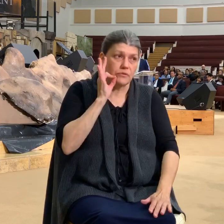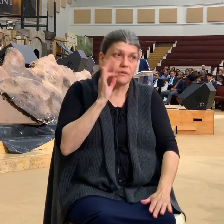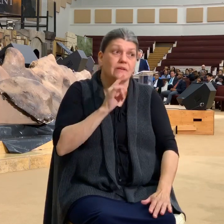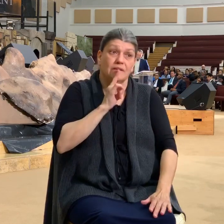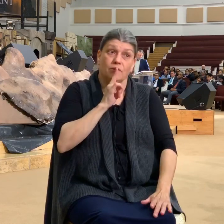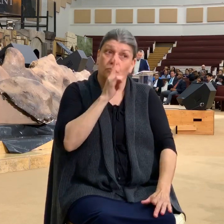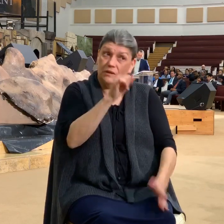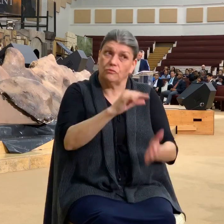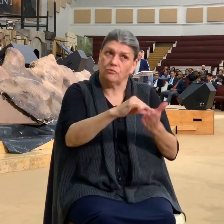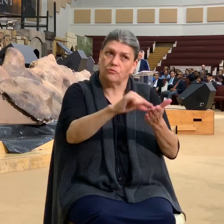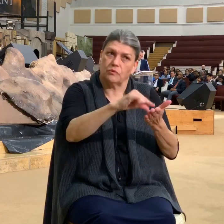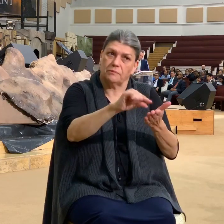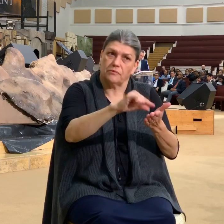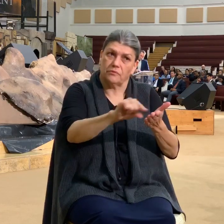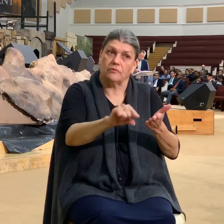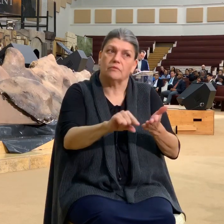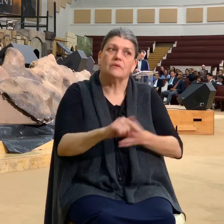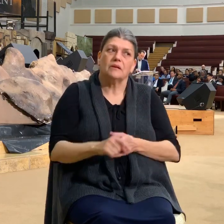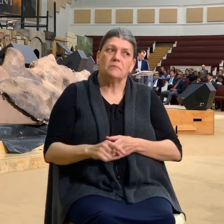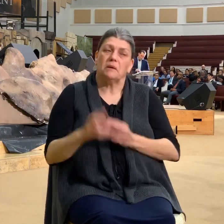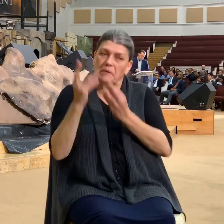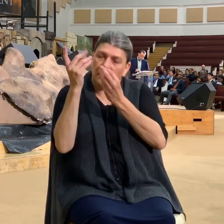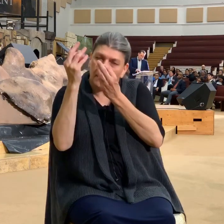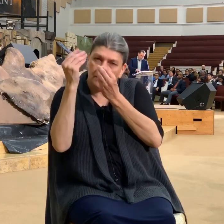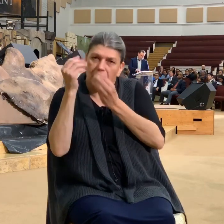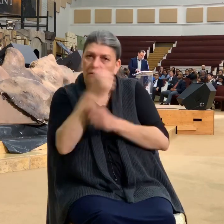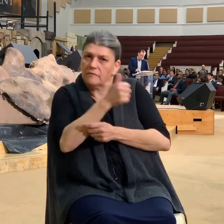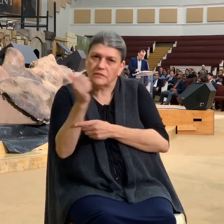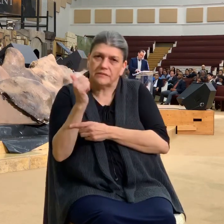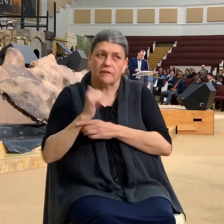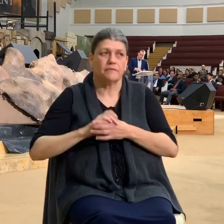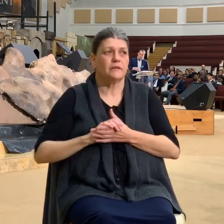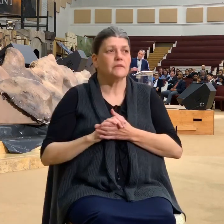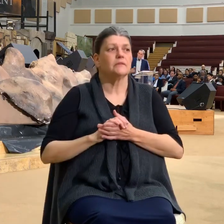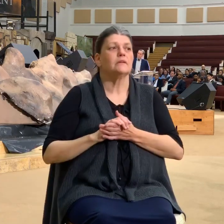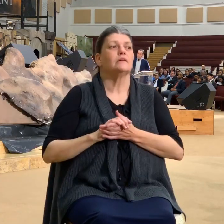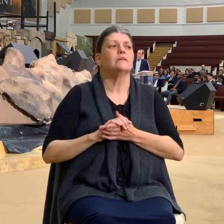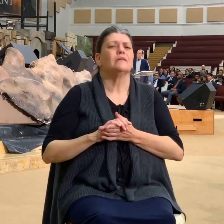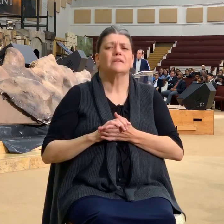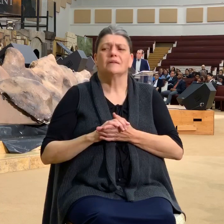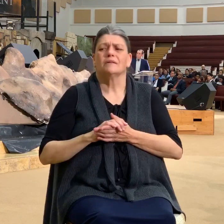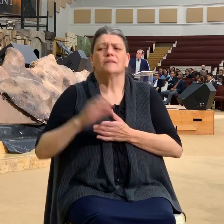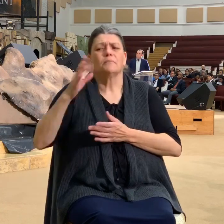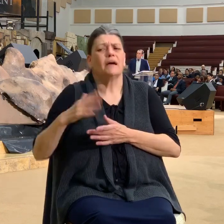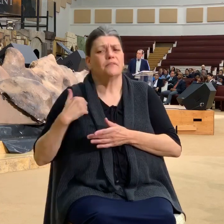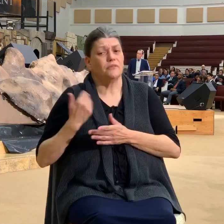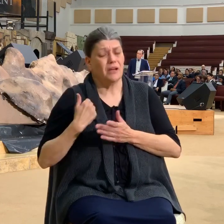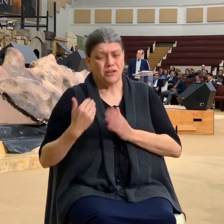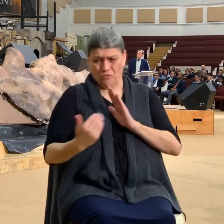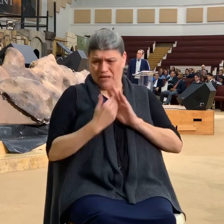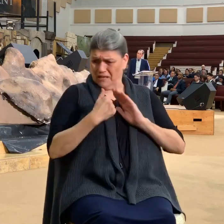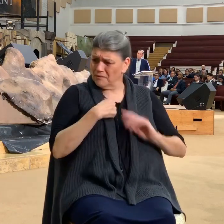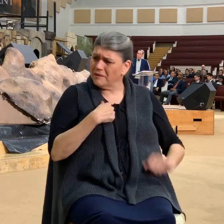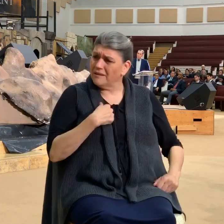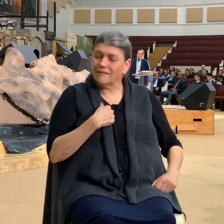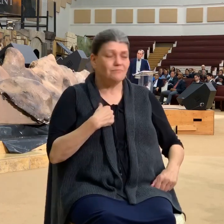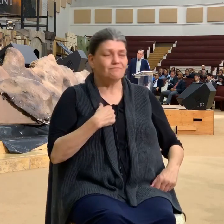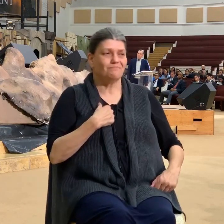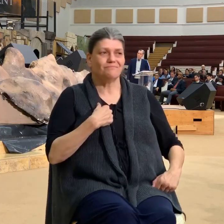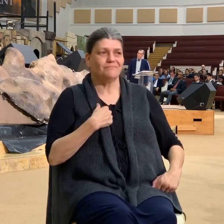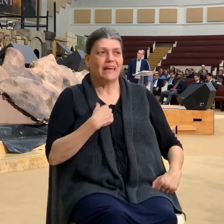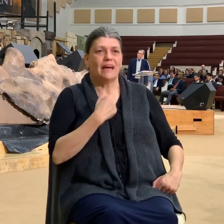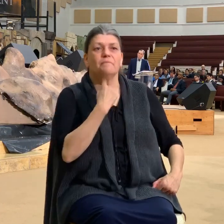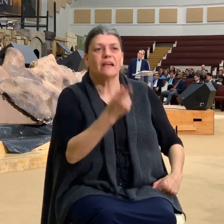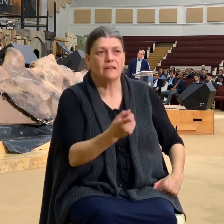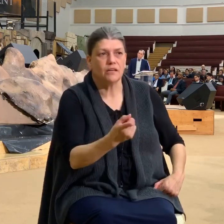real scripture that I think you need to give thought to. And you're saying, Brother Young, are you against me? No, I'm trying to tell you